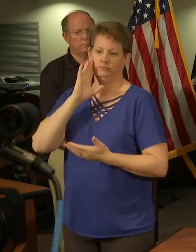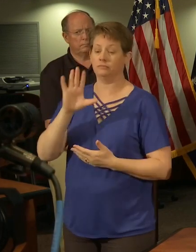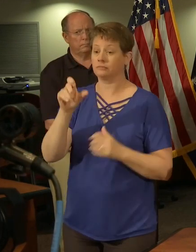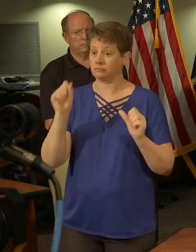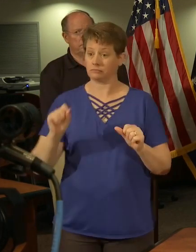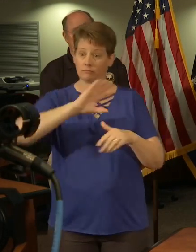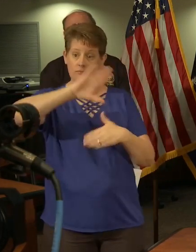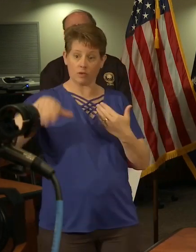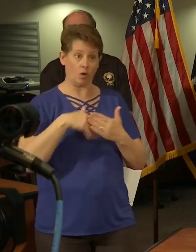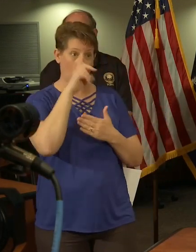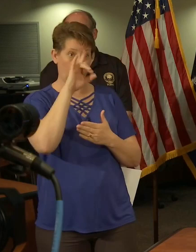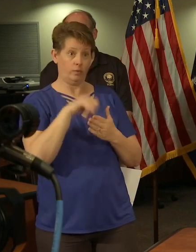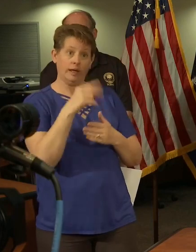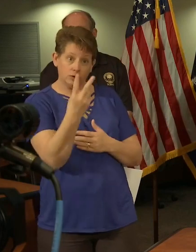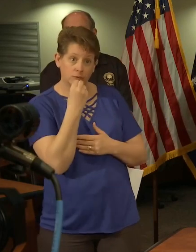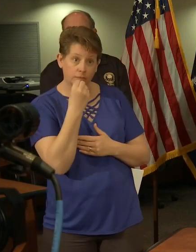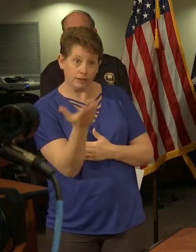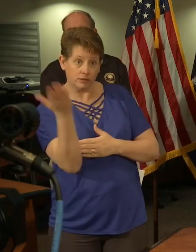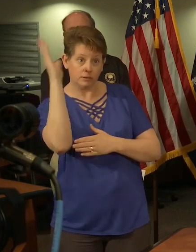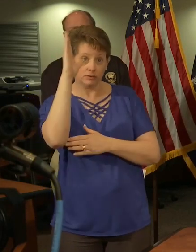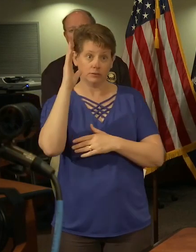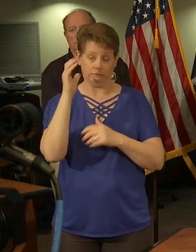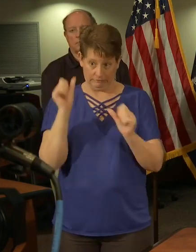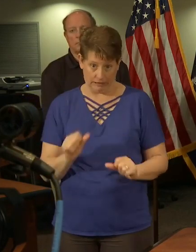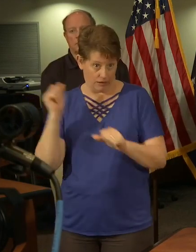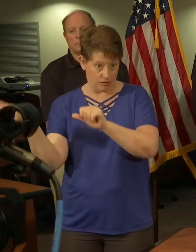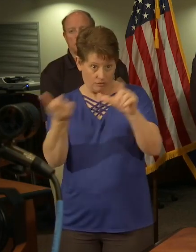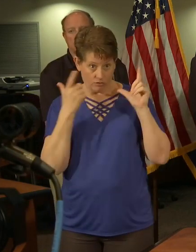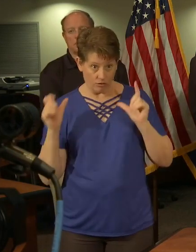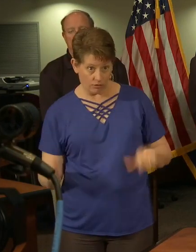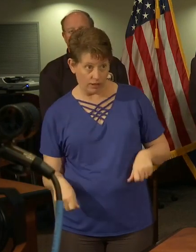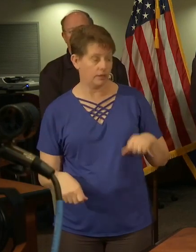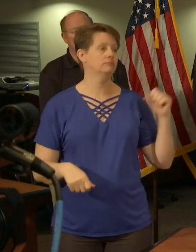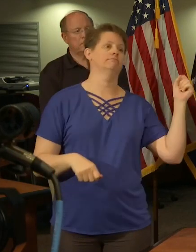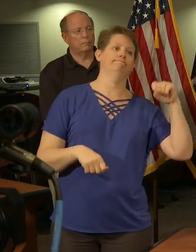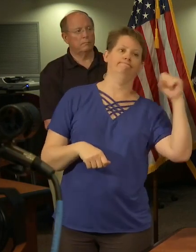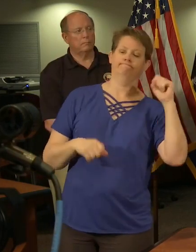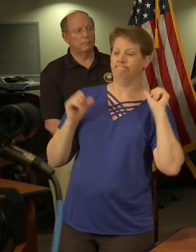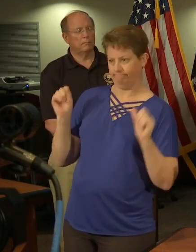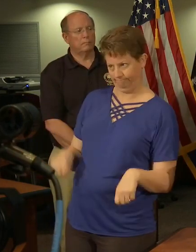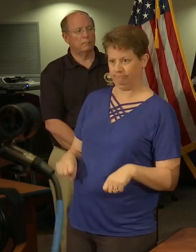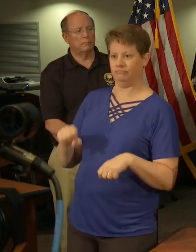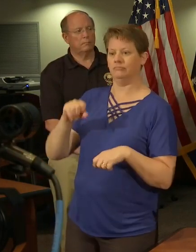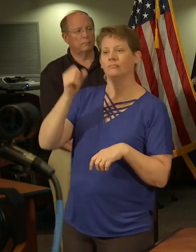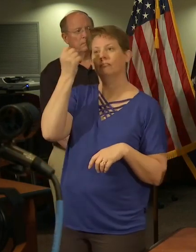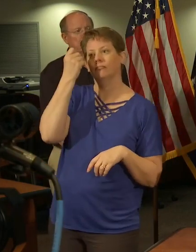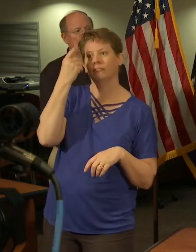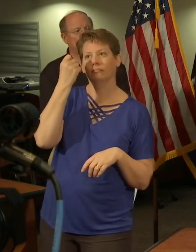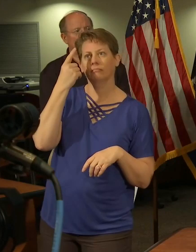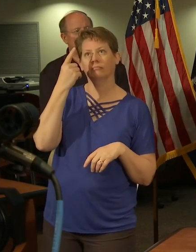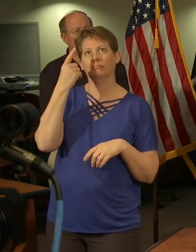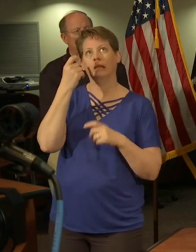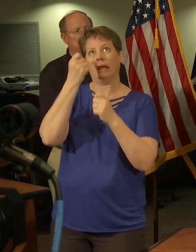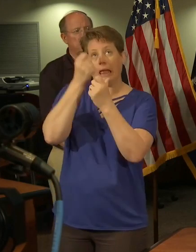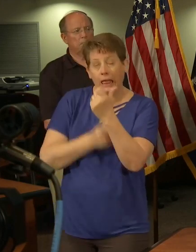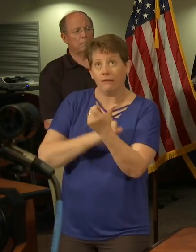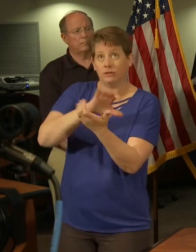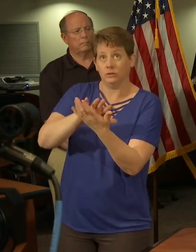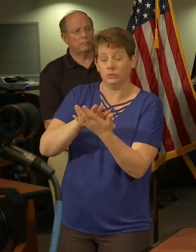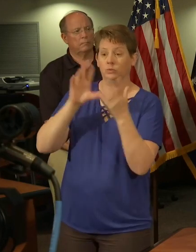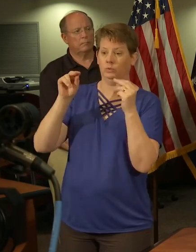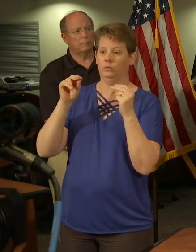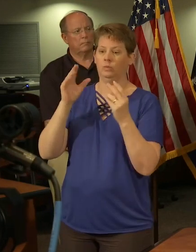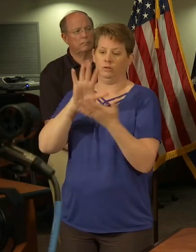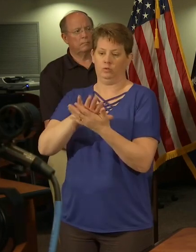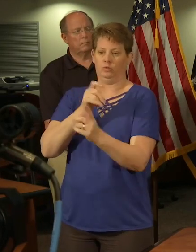can all districts do that 2 meals a day? Yes, yes. Now, it's not open at every school. Schools have